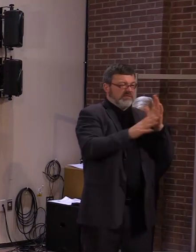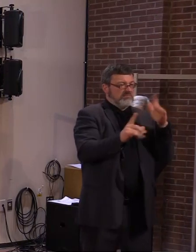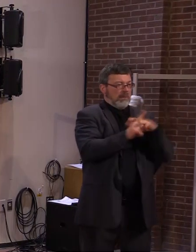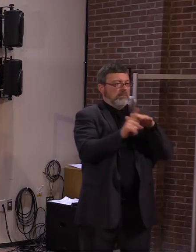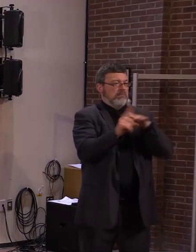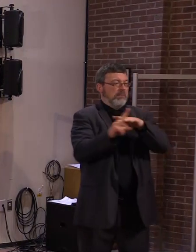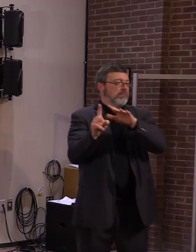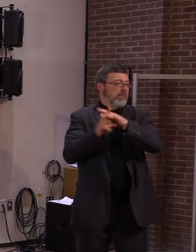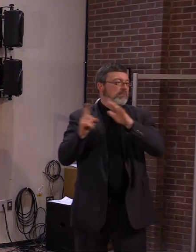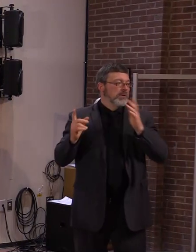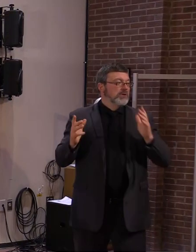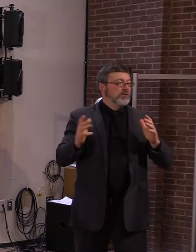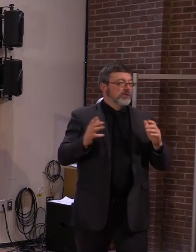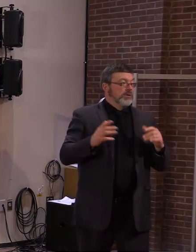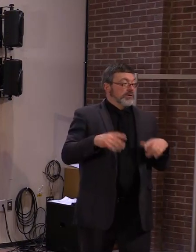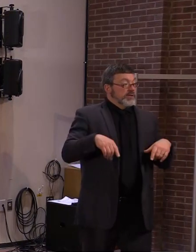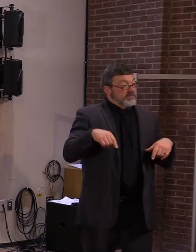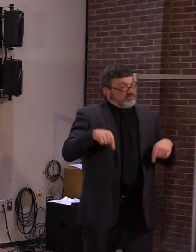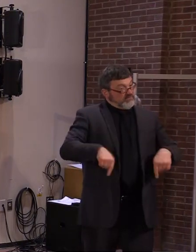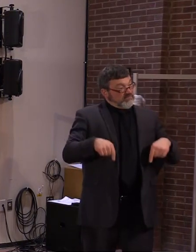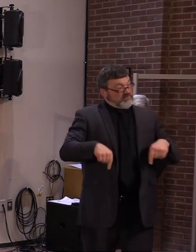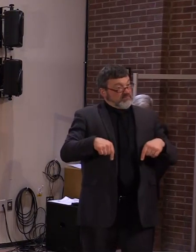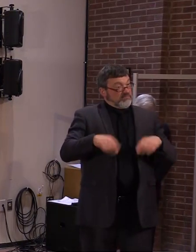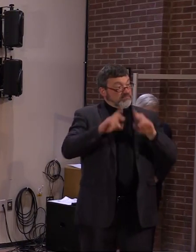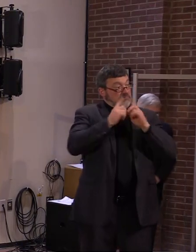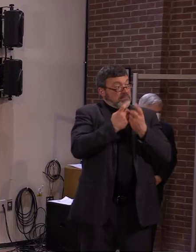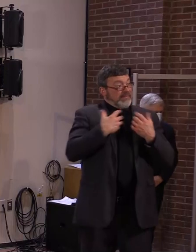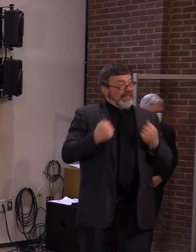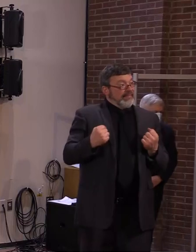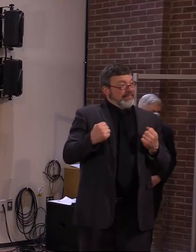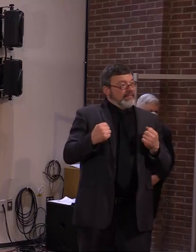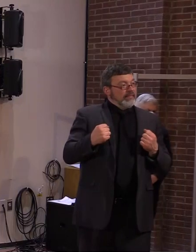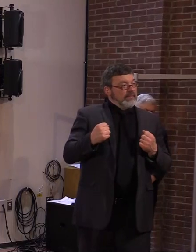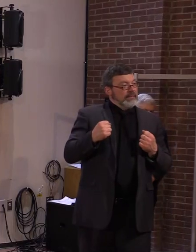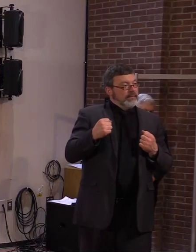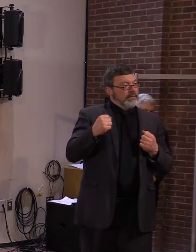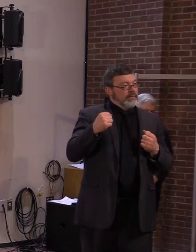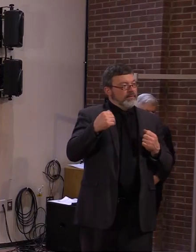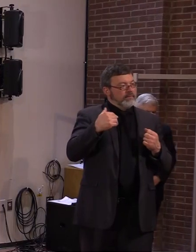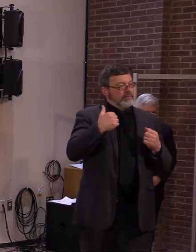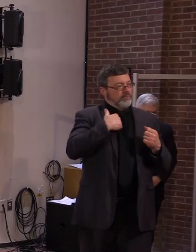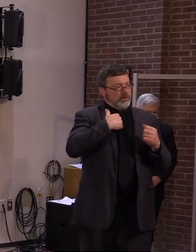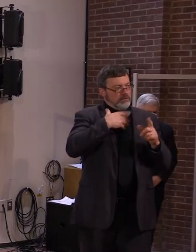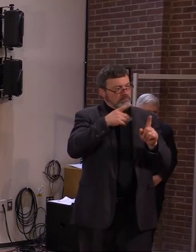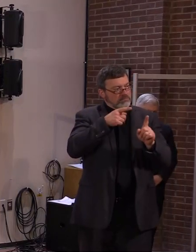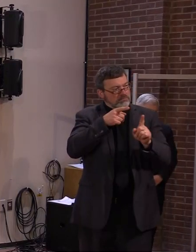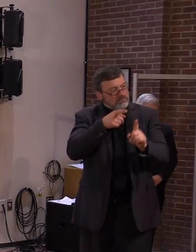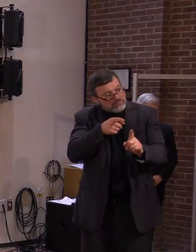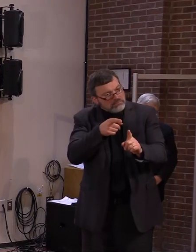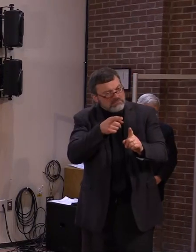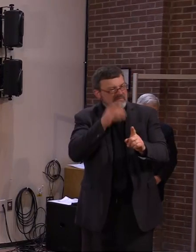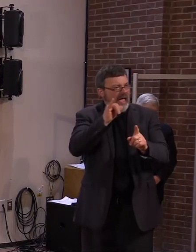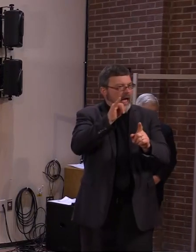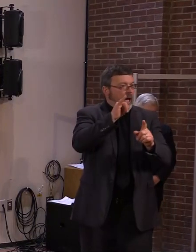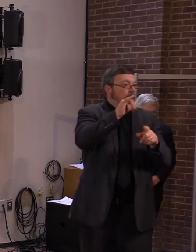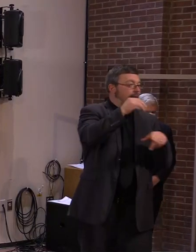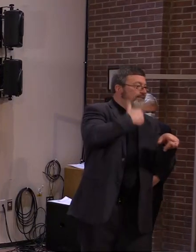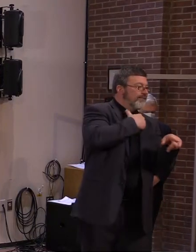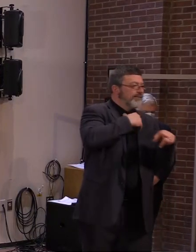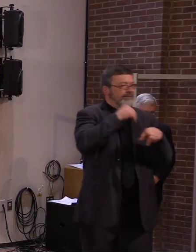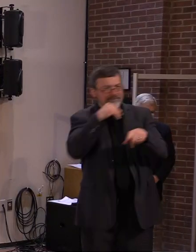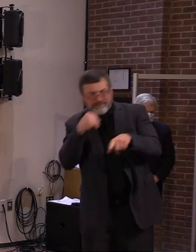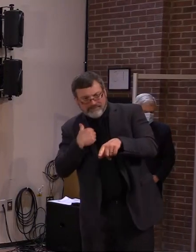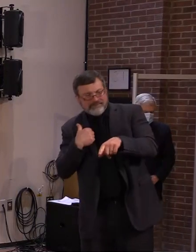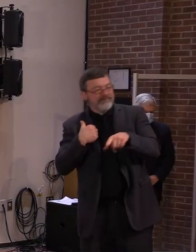assay identifies the special S gene target failure that tells us that that specimen is one we